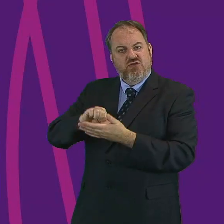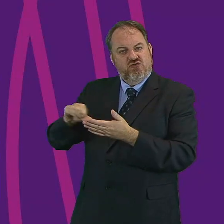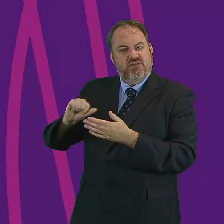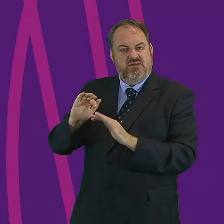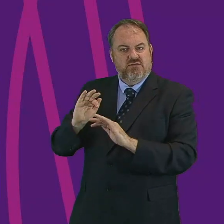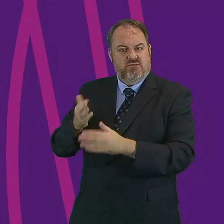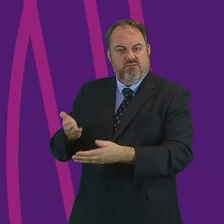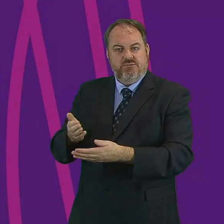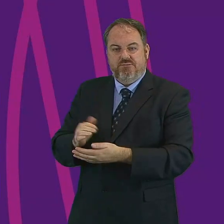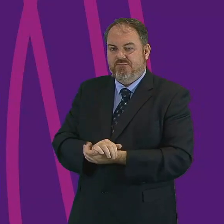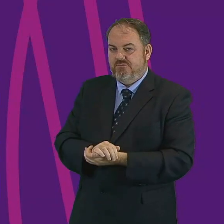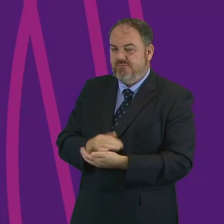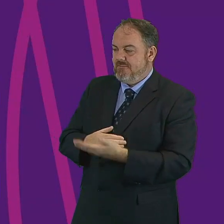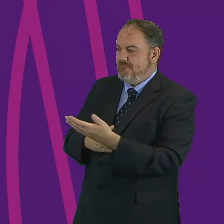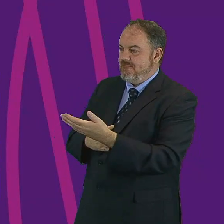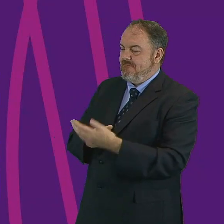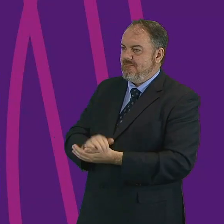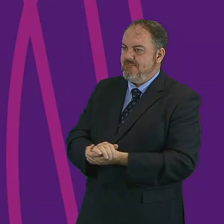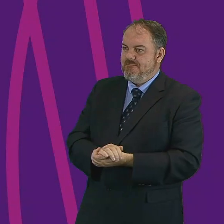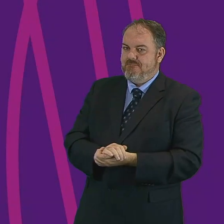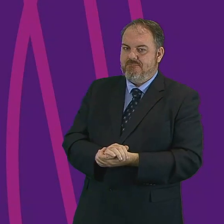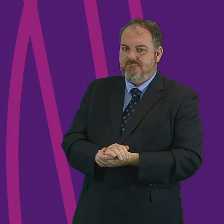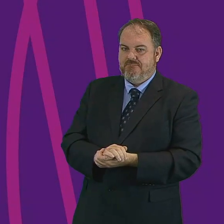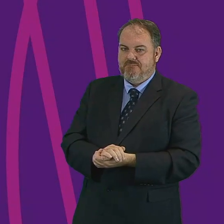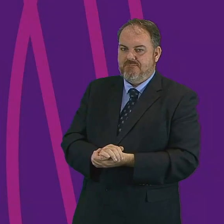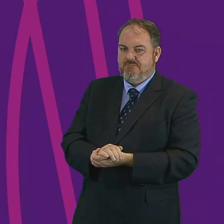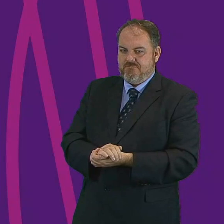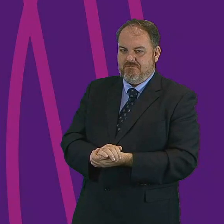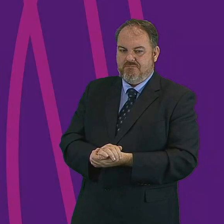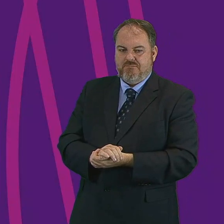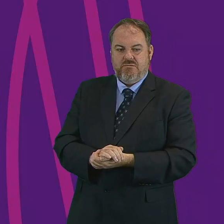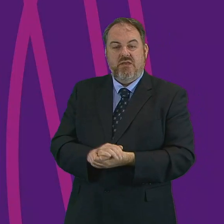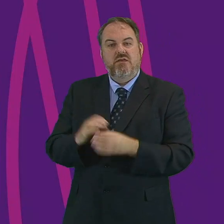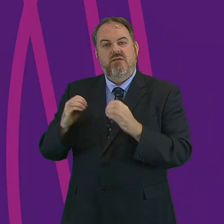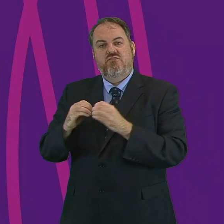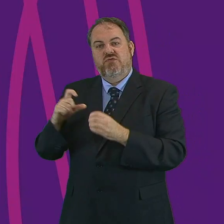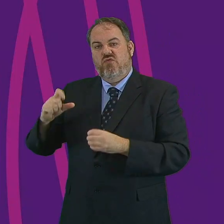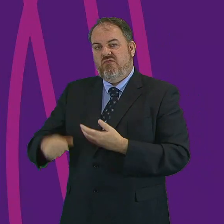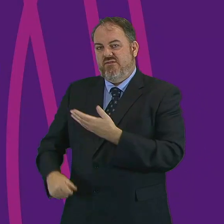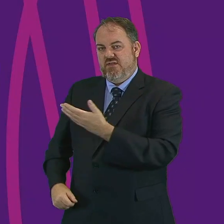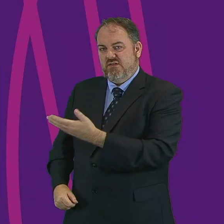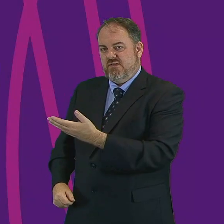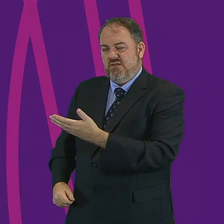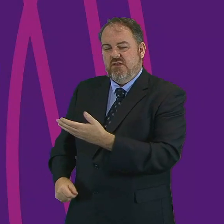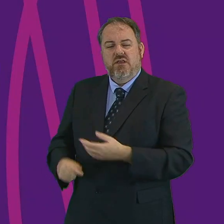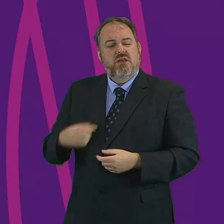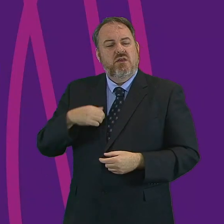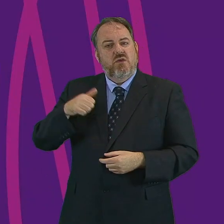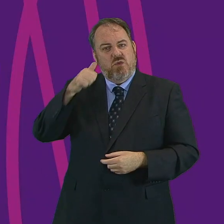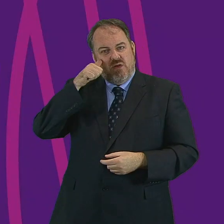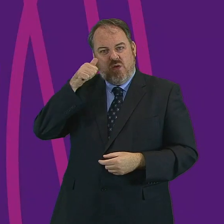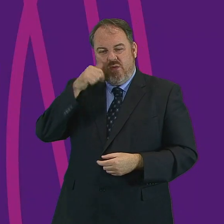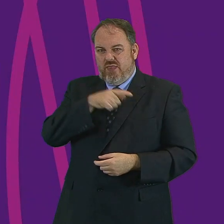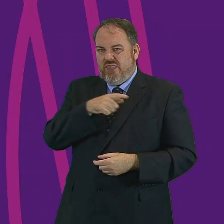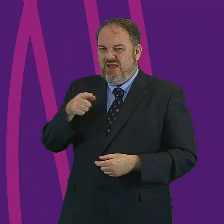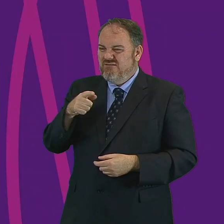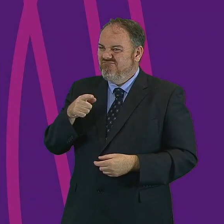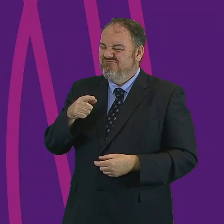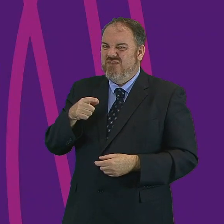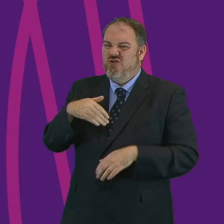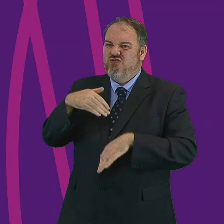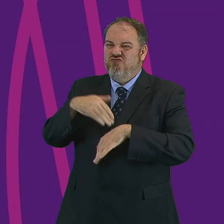that thousands of businesses are struggling across Scotland with the economic effects of coronavirus. But Tuesday brought a